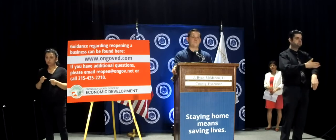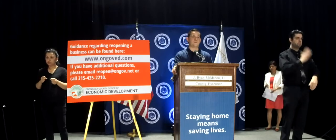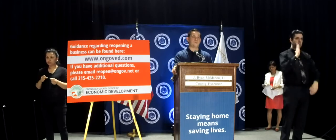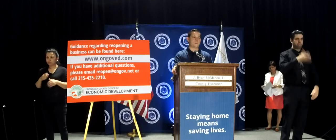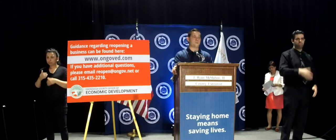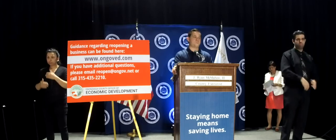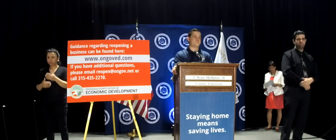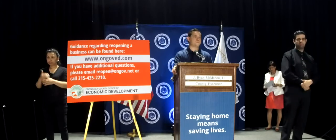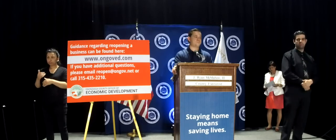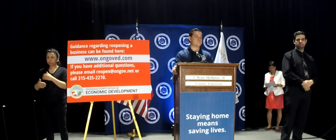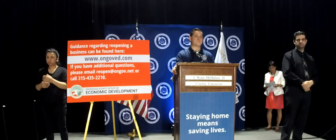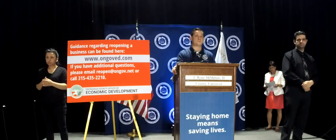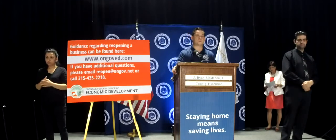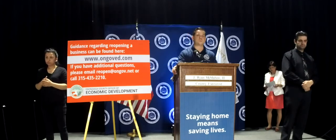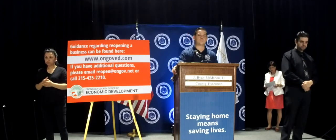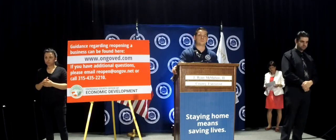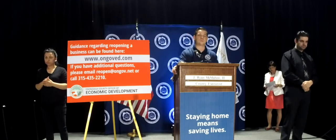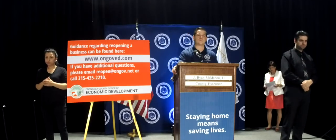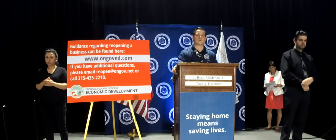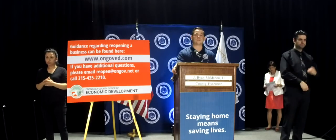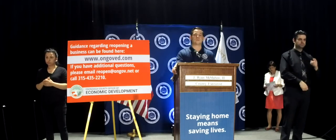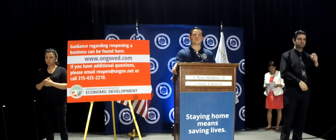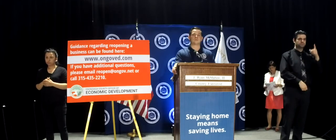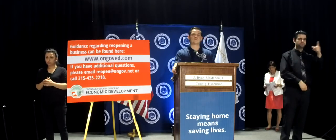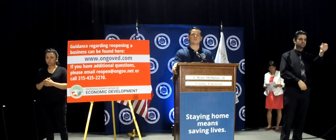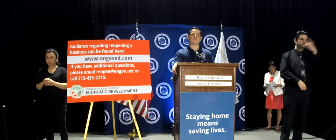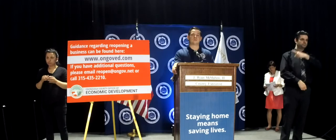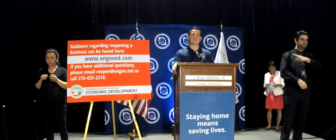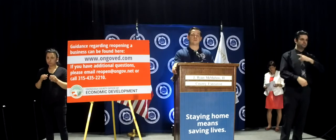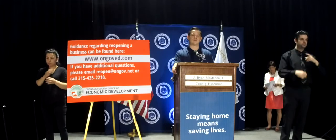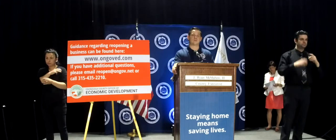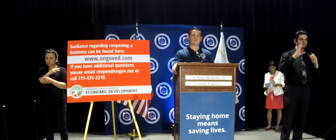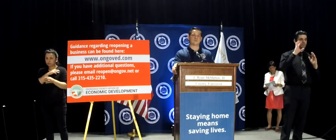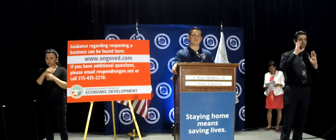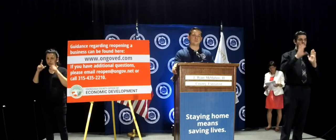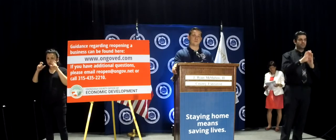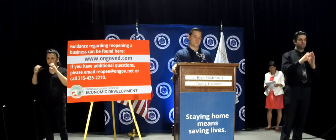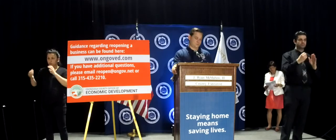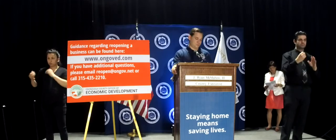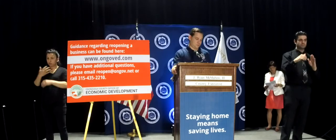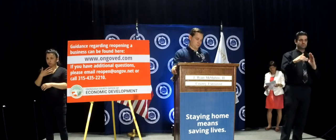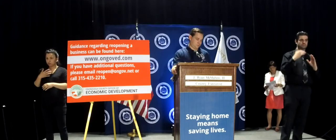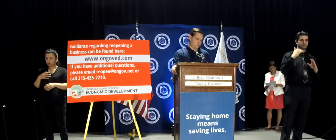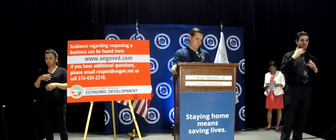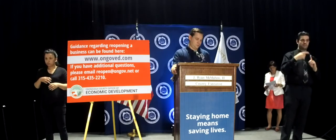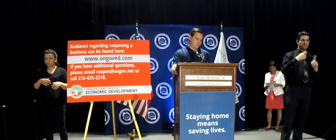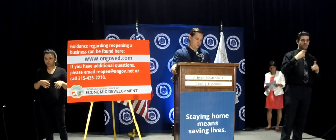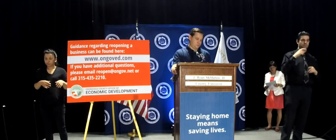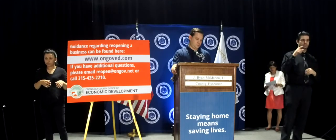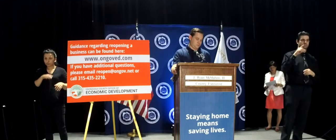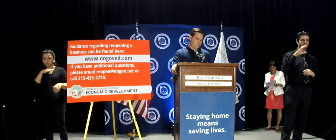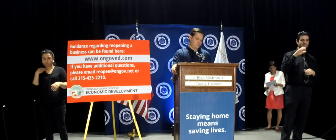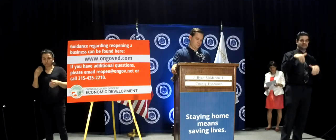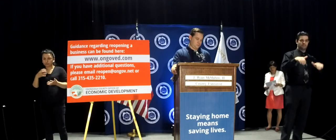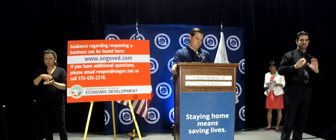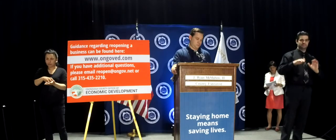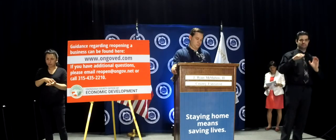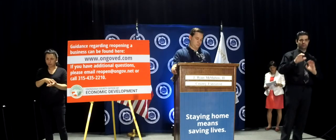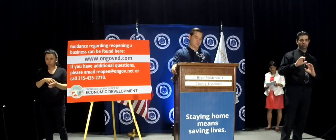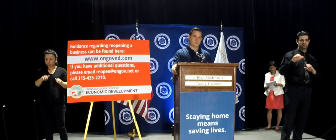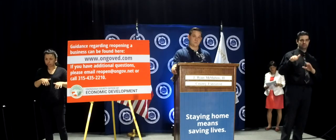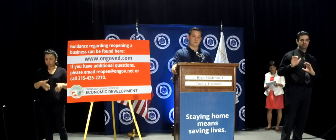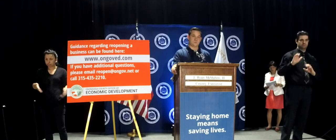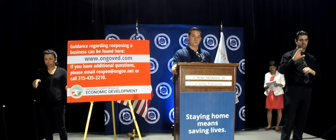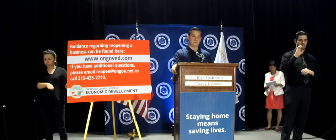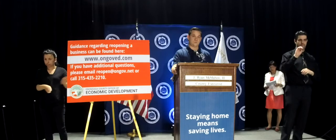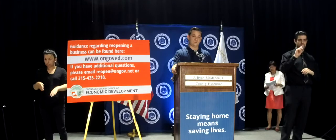will. We were sent a picture yesterday from a cemetery in the town of Onondaga, a little bit distant away, but it looked like